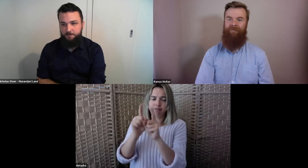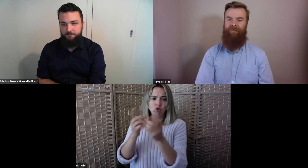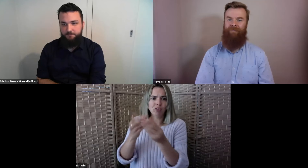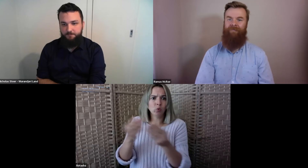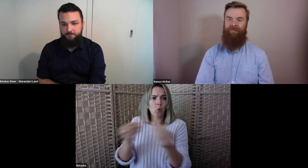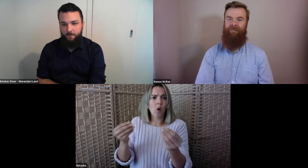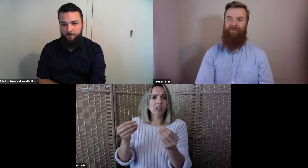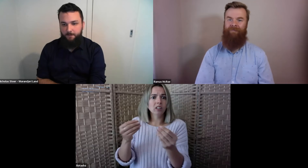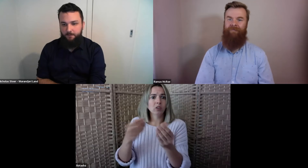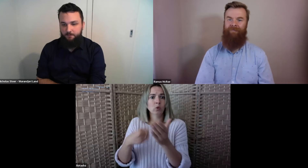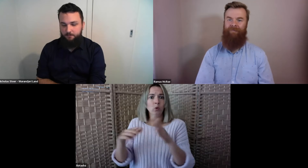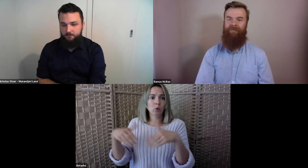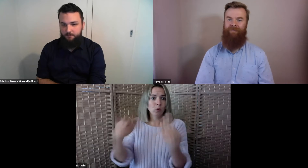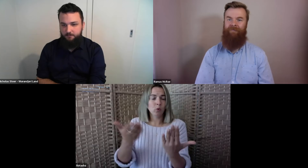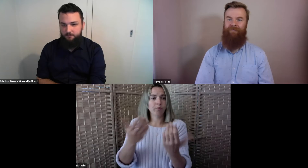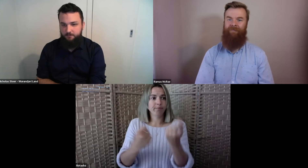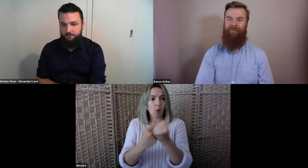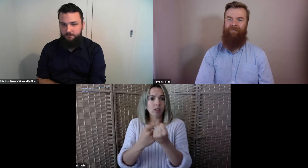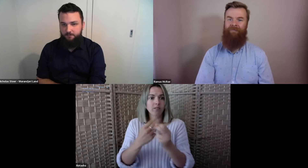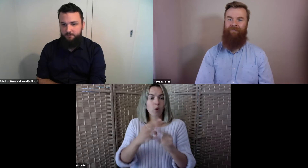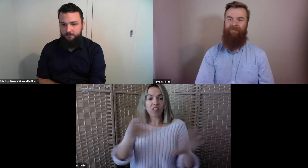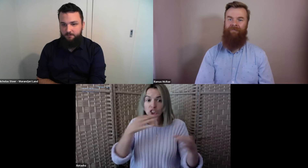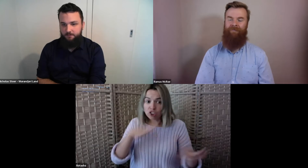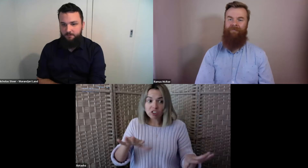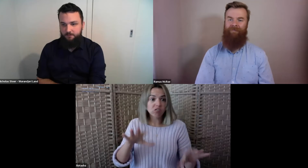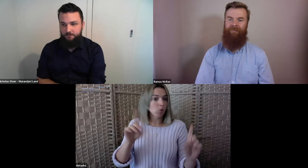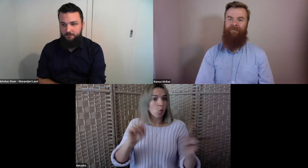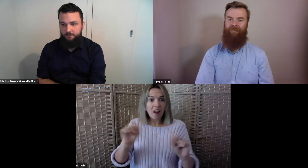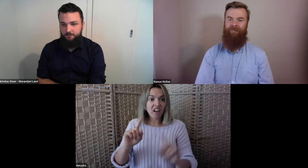there, many families that could consider